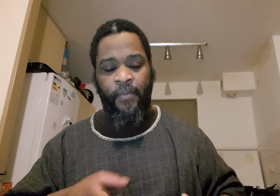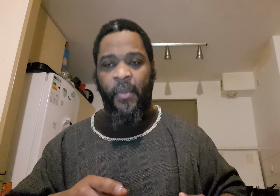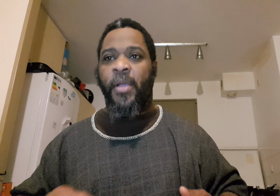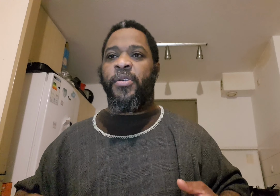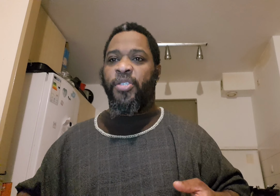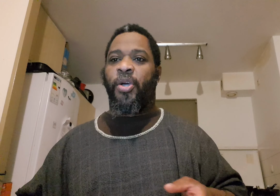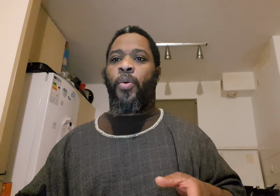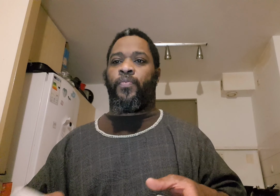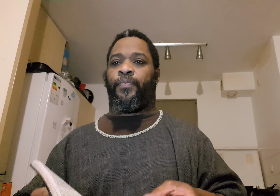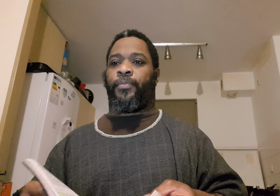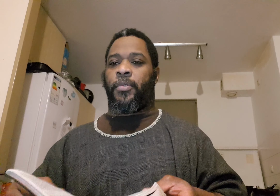So